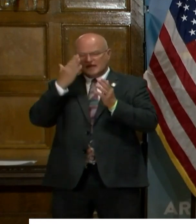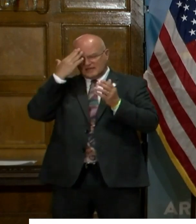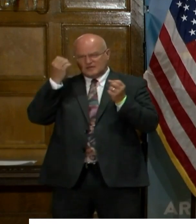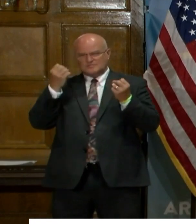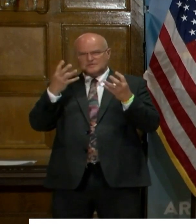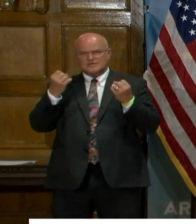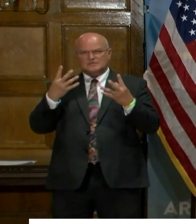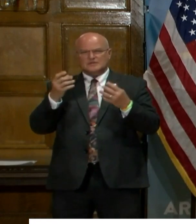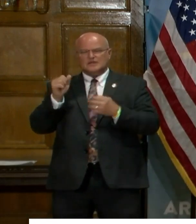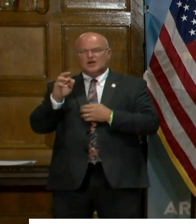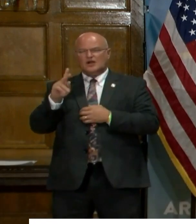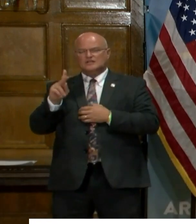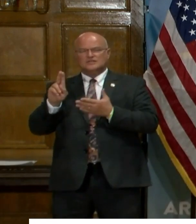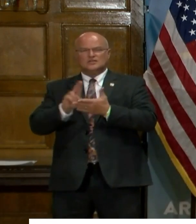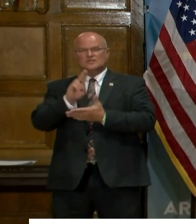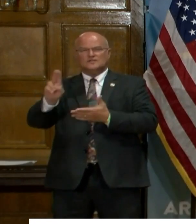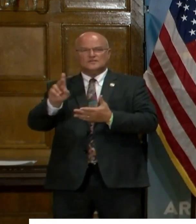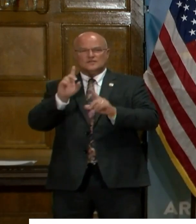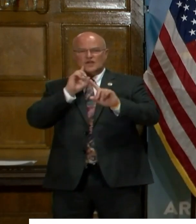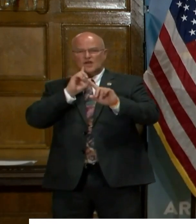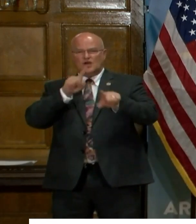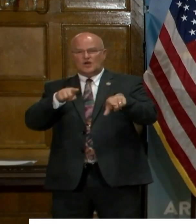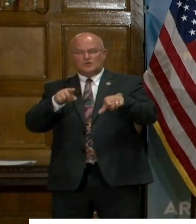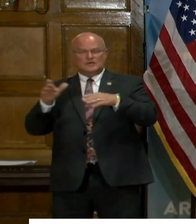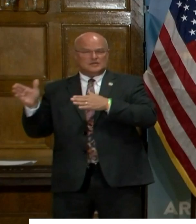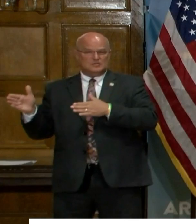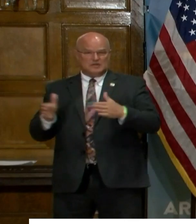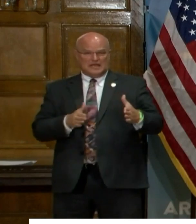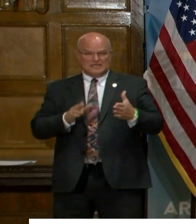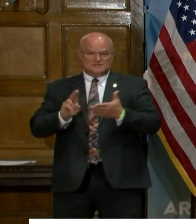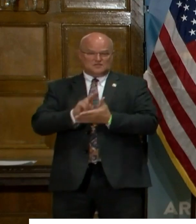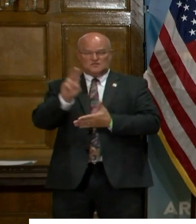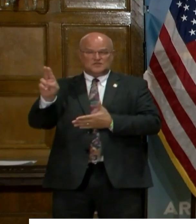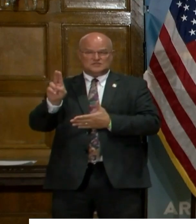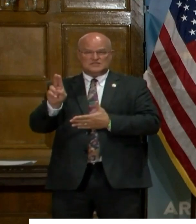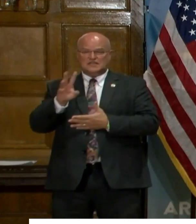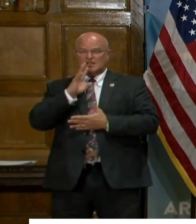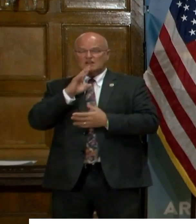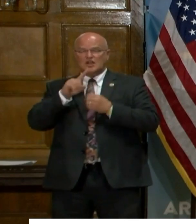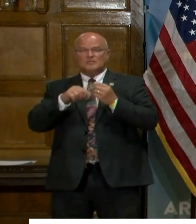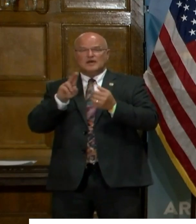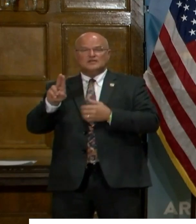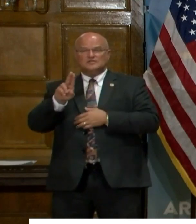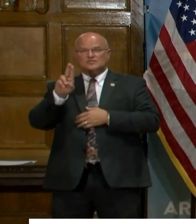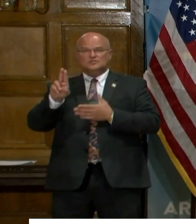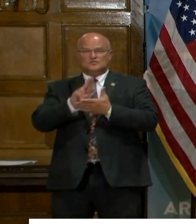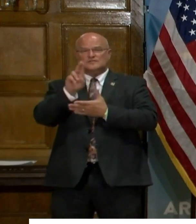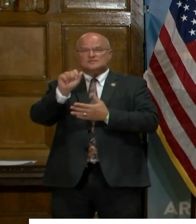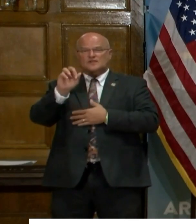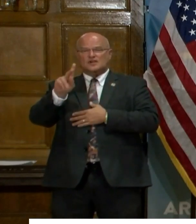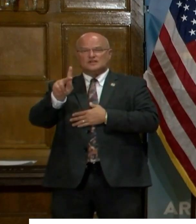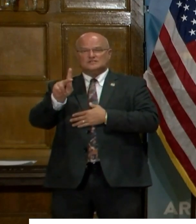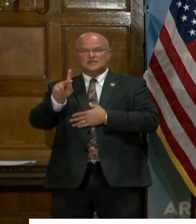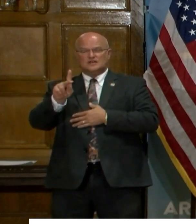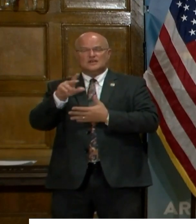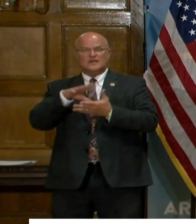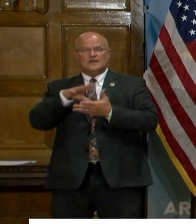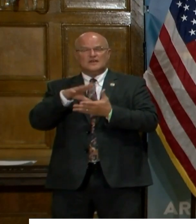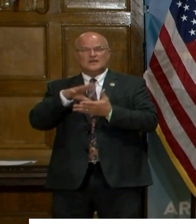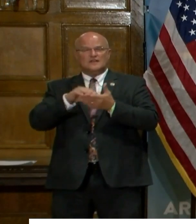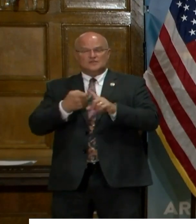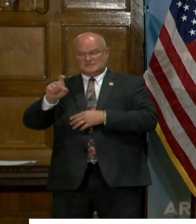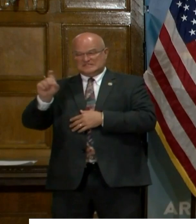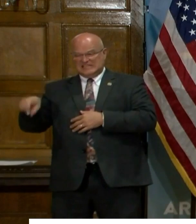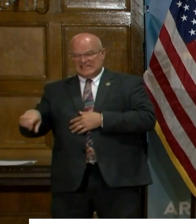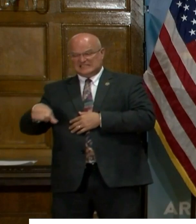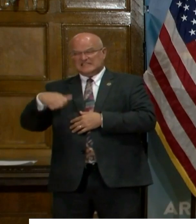Arkansas universities have already issued their reopening plans. In talking specifically about the University of Arkansas, a bunch of the student population is from